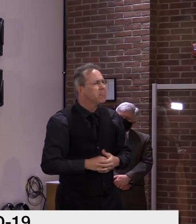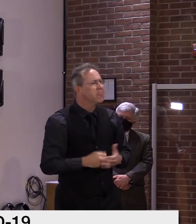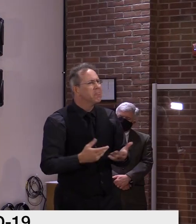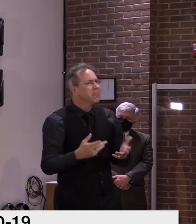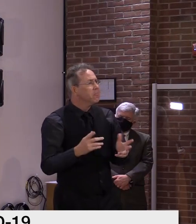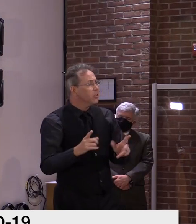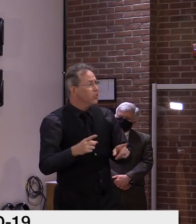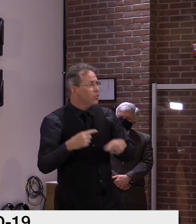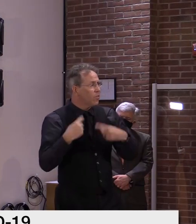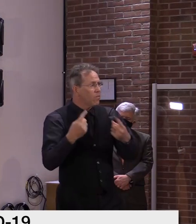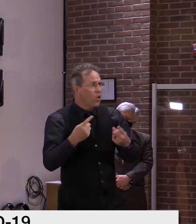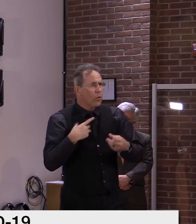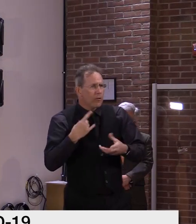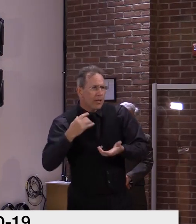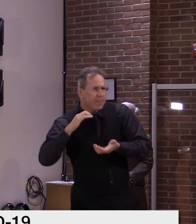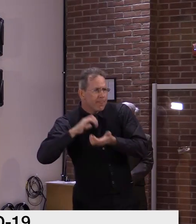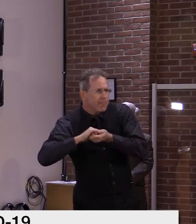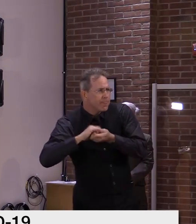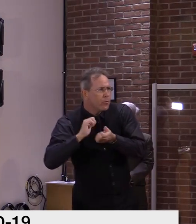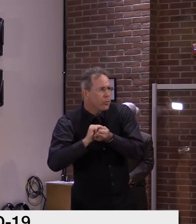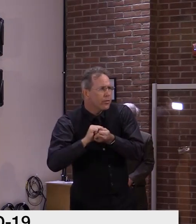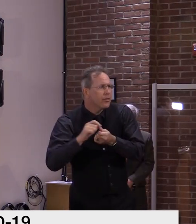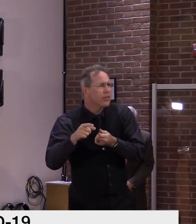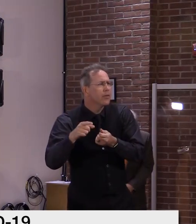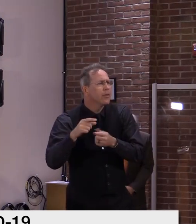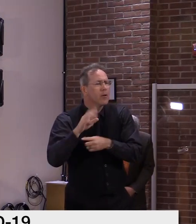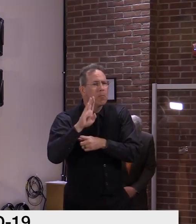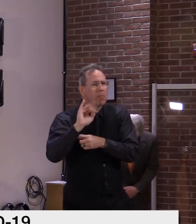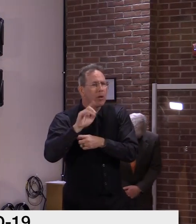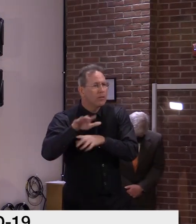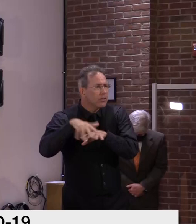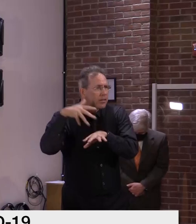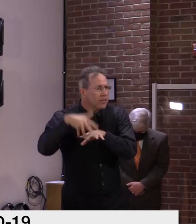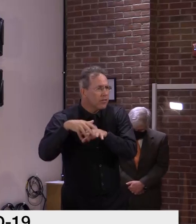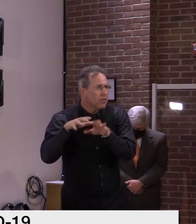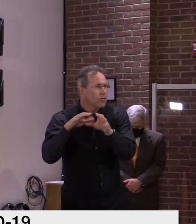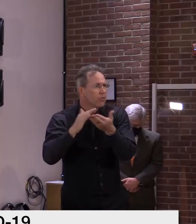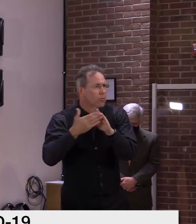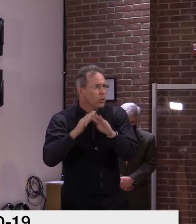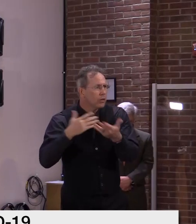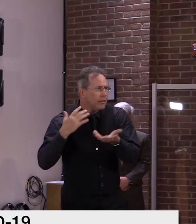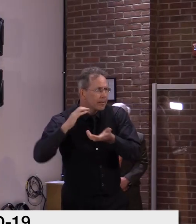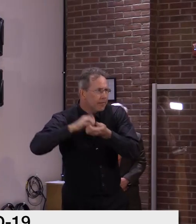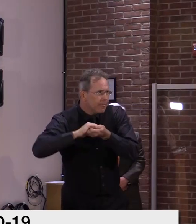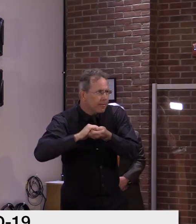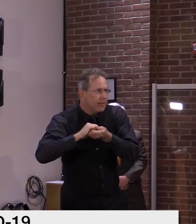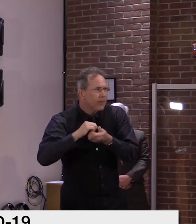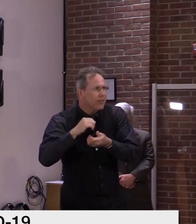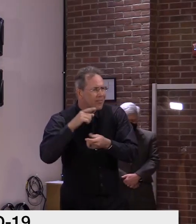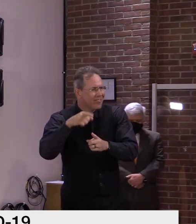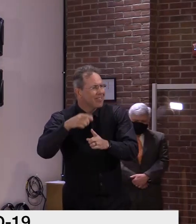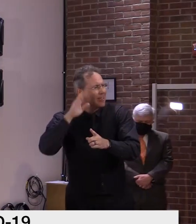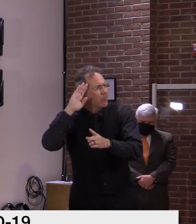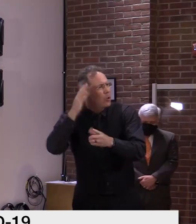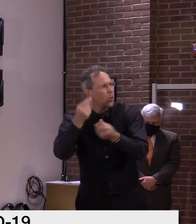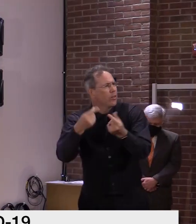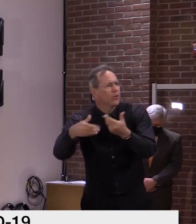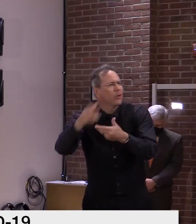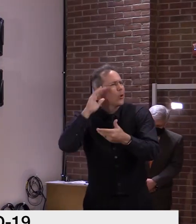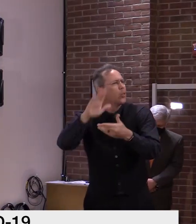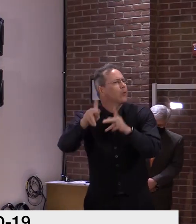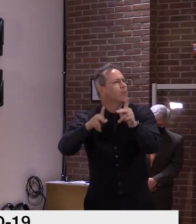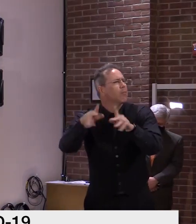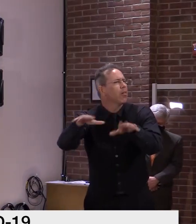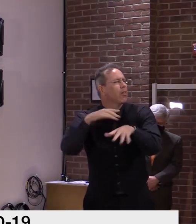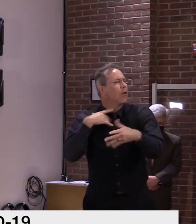community will help those over 65 because they are all community-based strategies and bringing the vaccine to the relevant